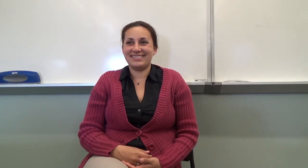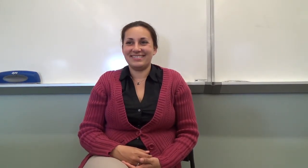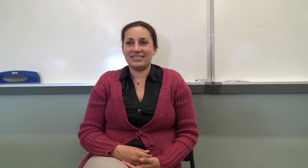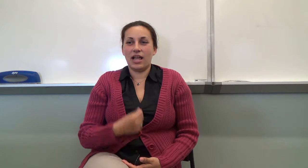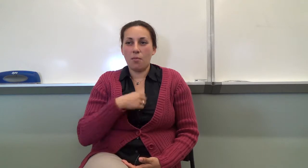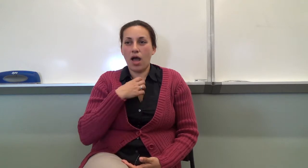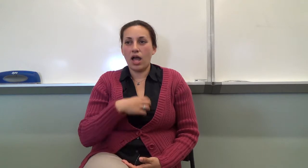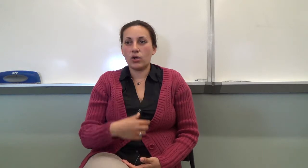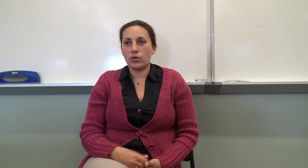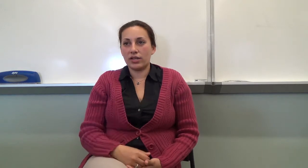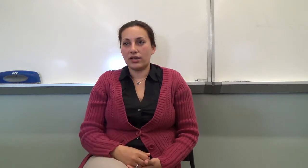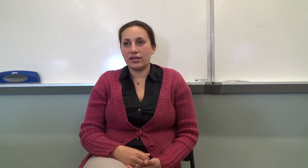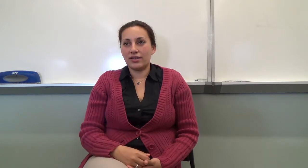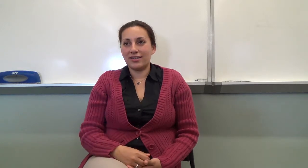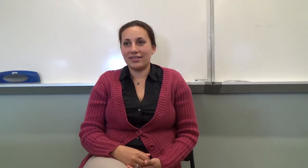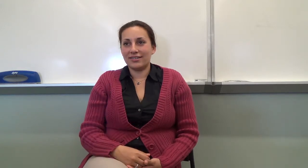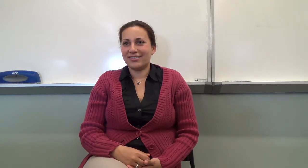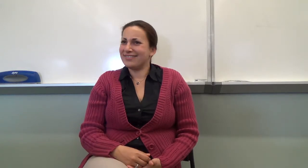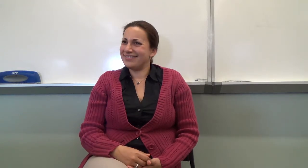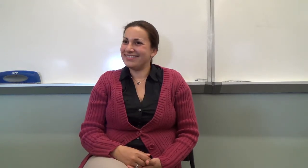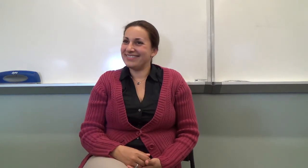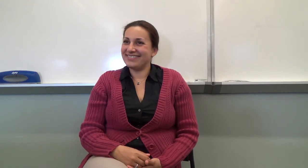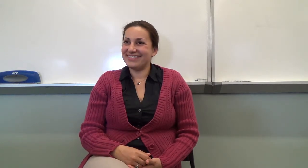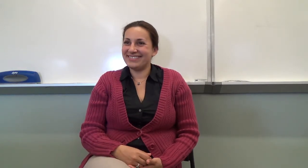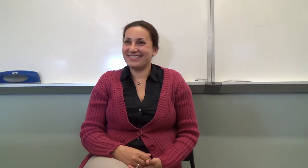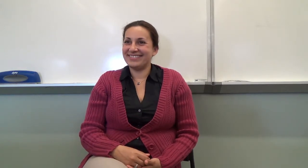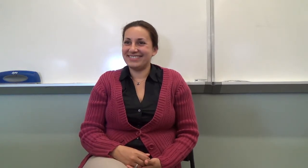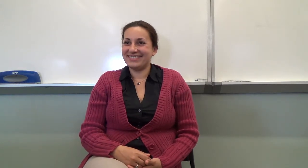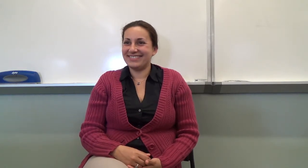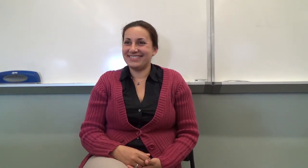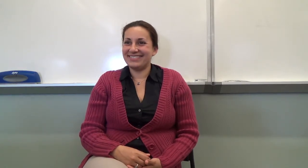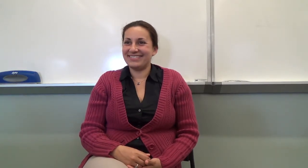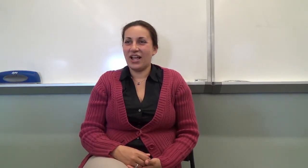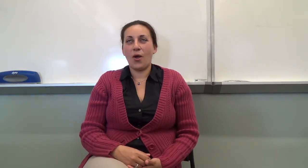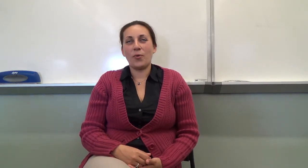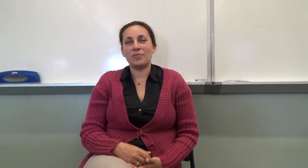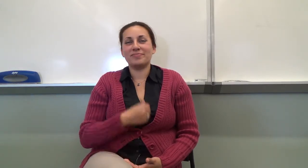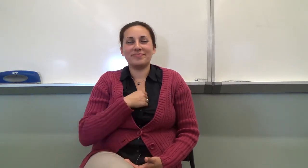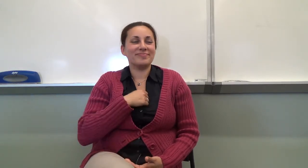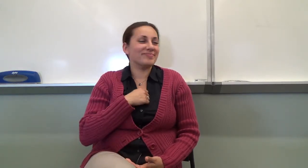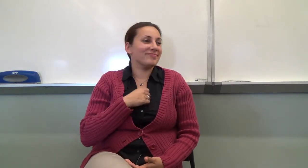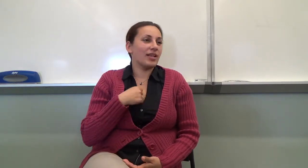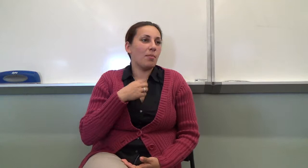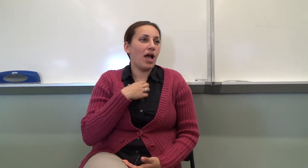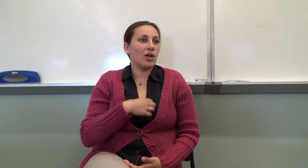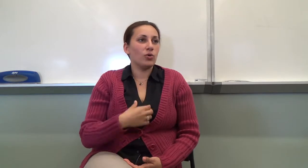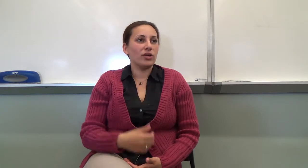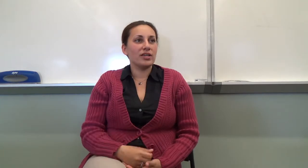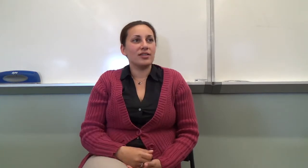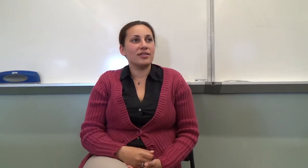The second thing that can happen is parallel. And just to get a picture of it up